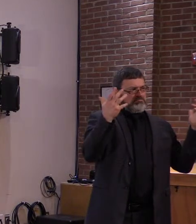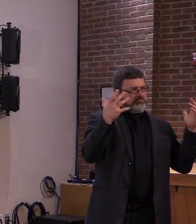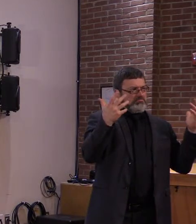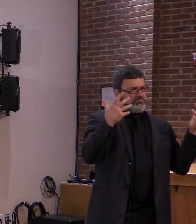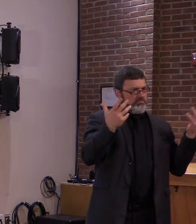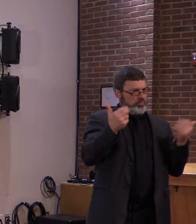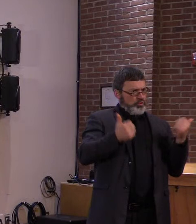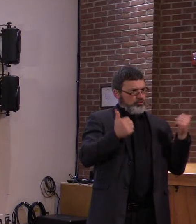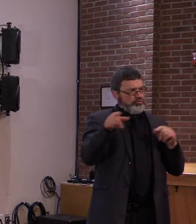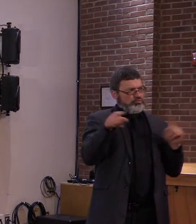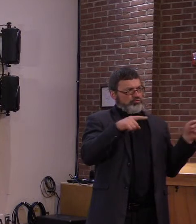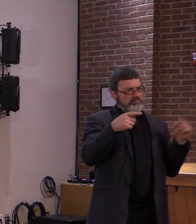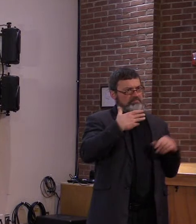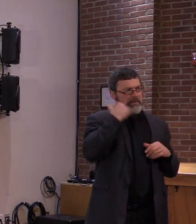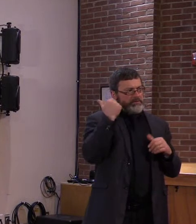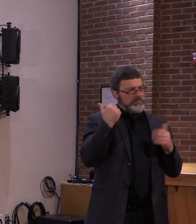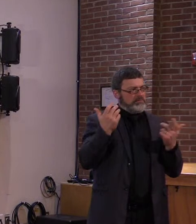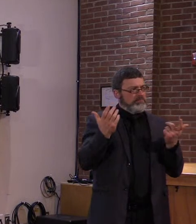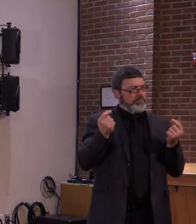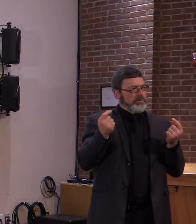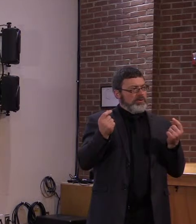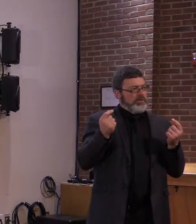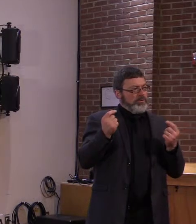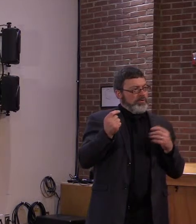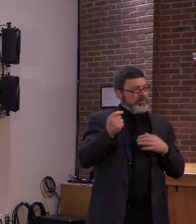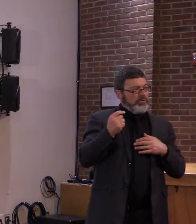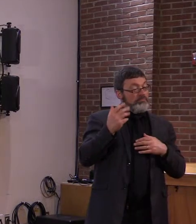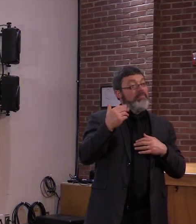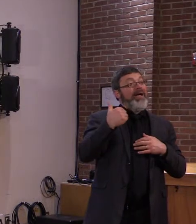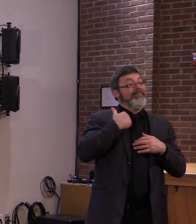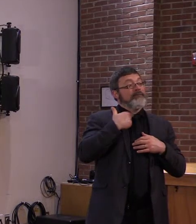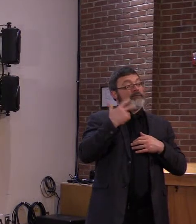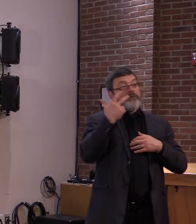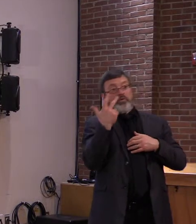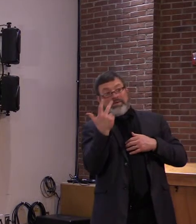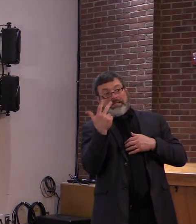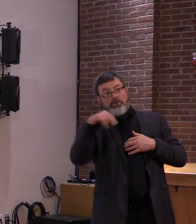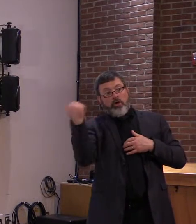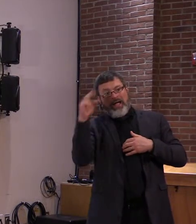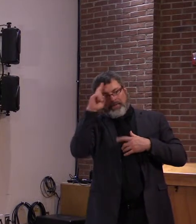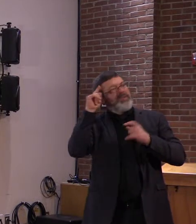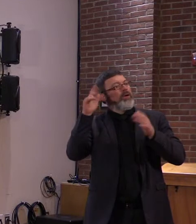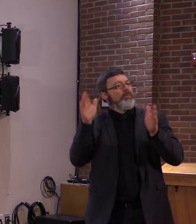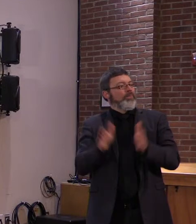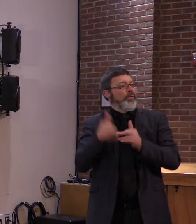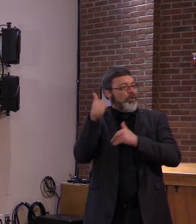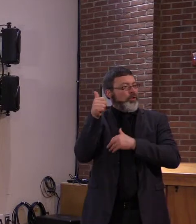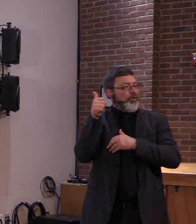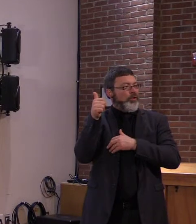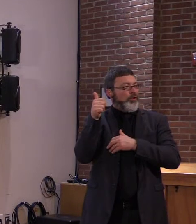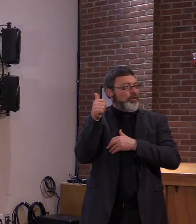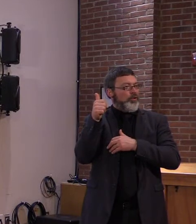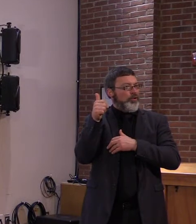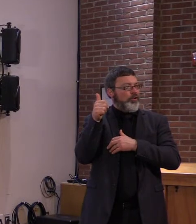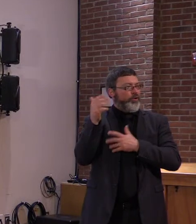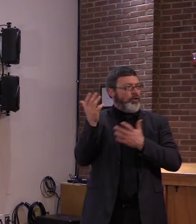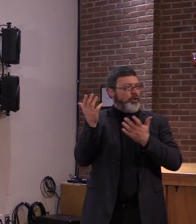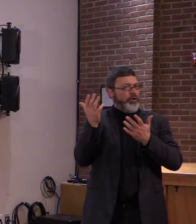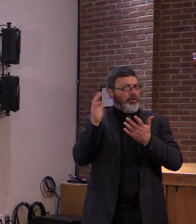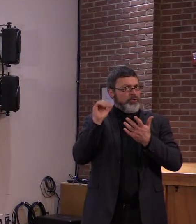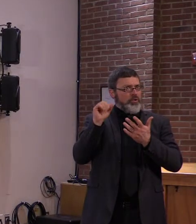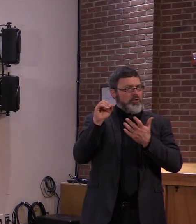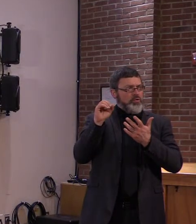legitimate, was safe, effective, and the results will stand. And I think the